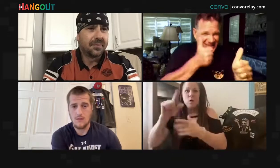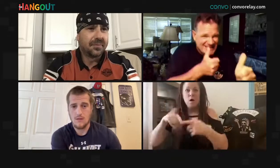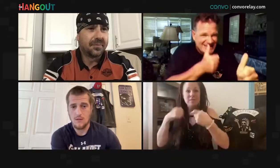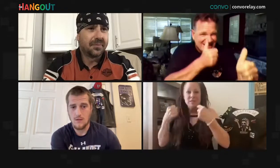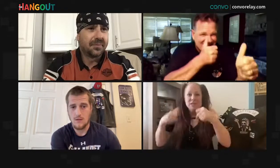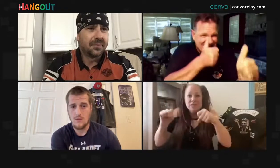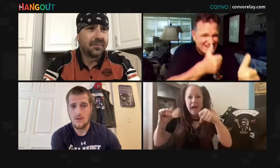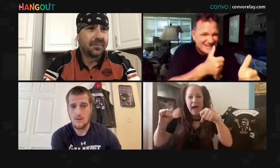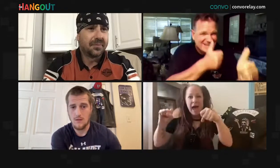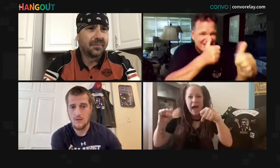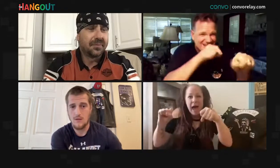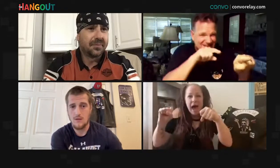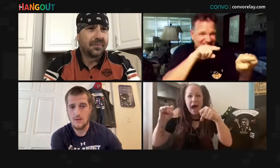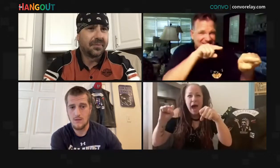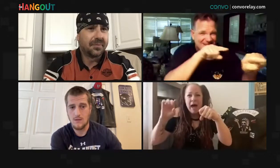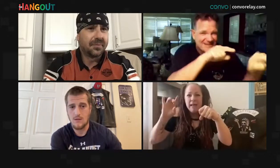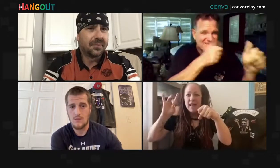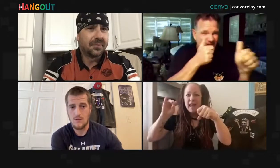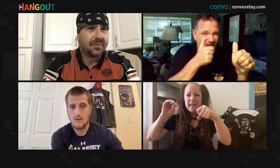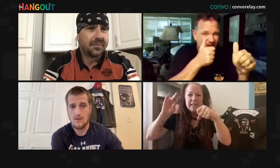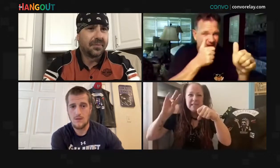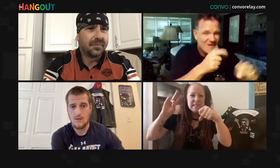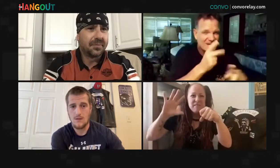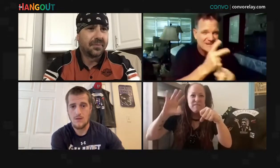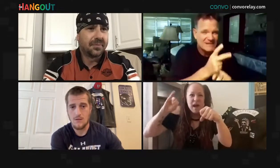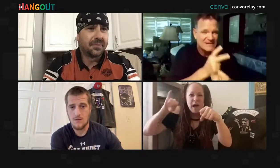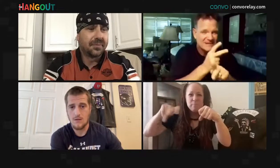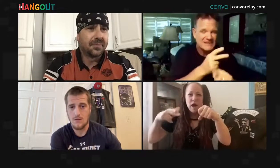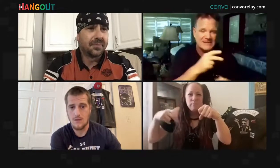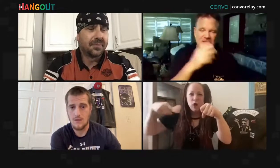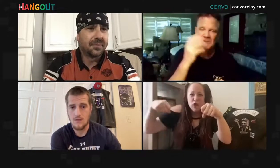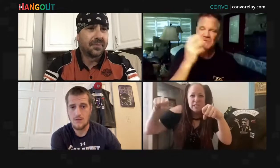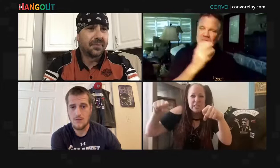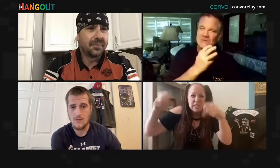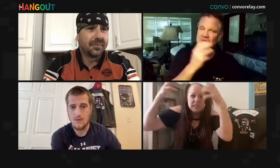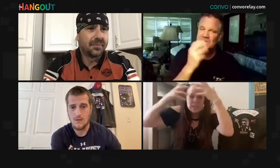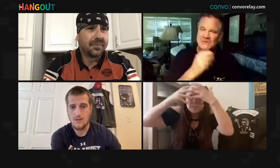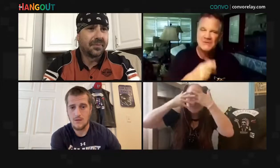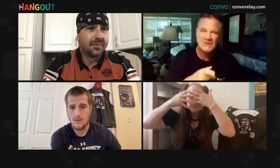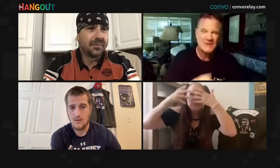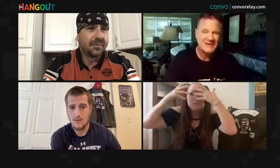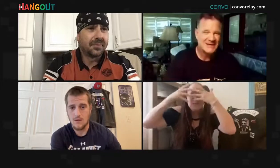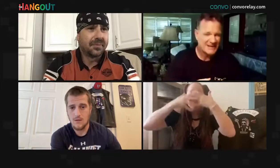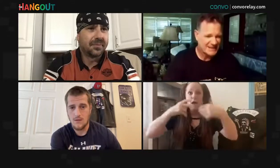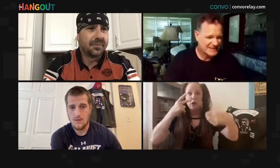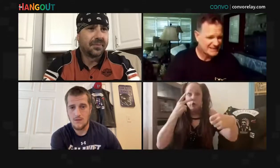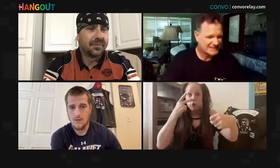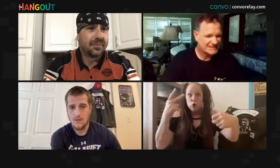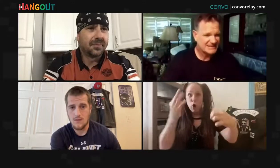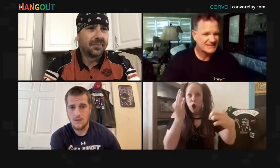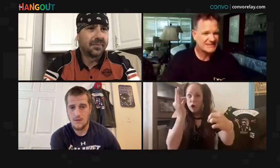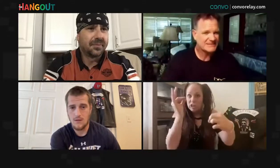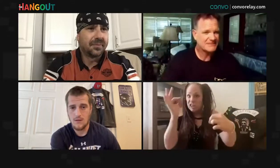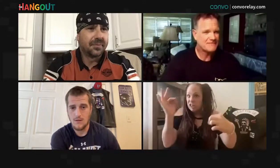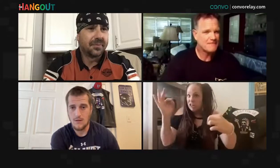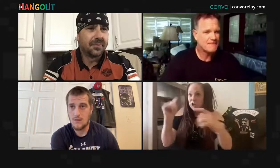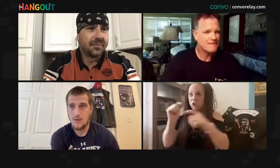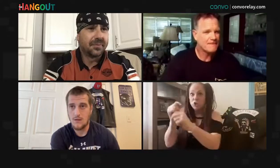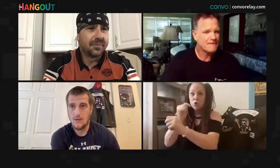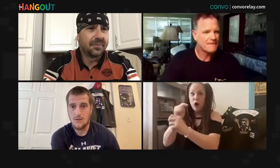lights, and that was pretty Ooh. much it. But I went ahead and I was driving about Oh, 85 miles per hour,